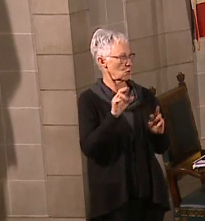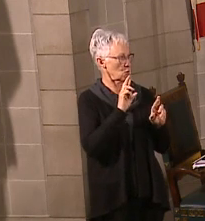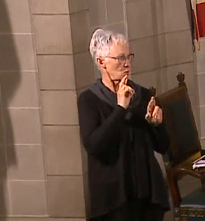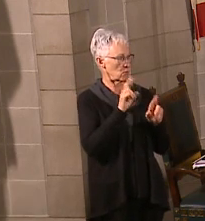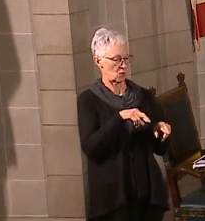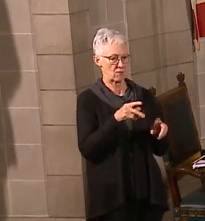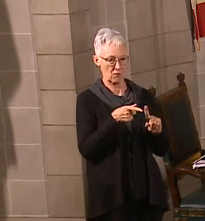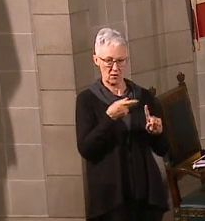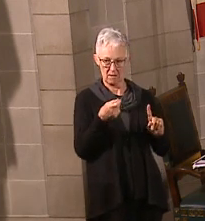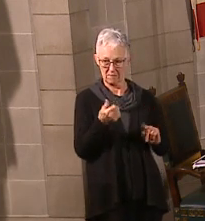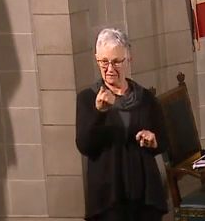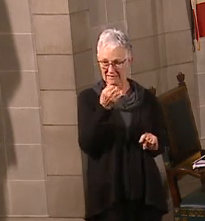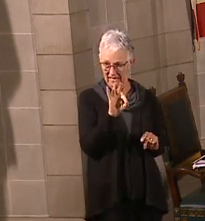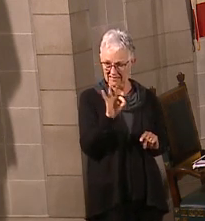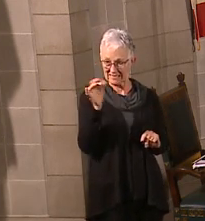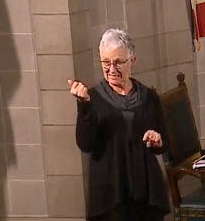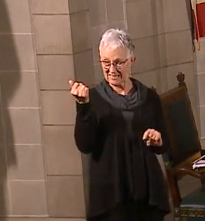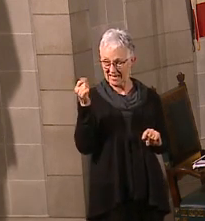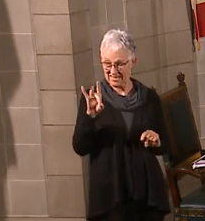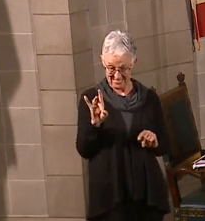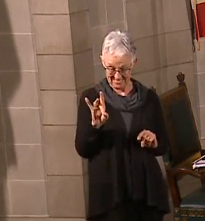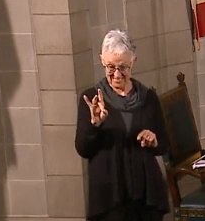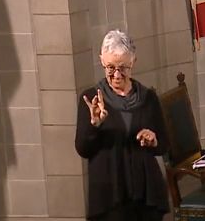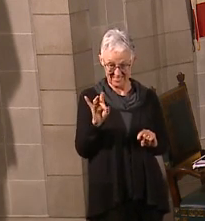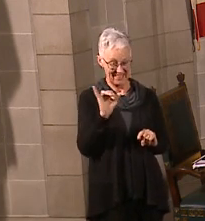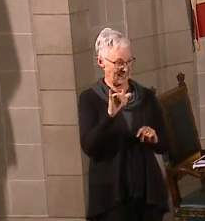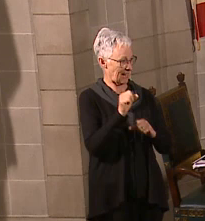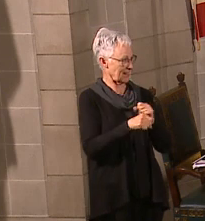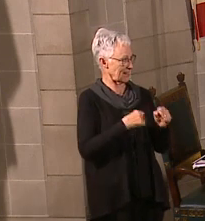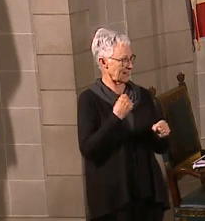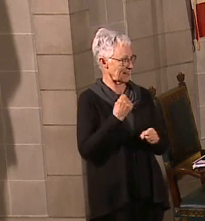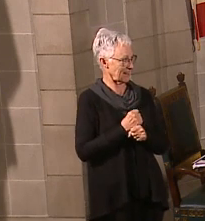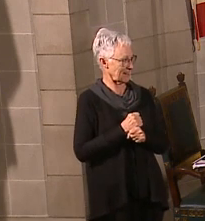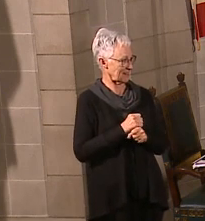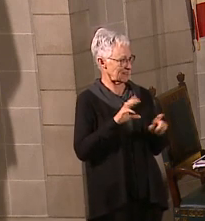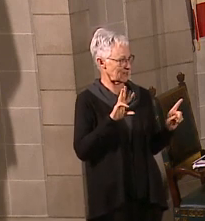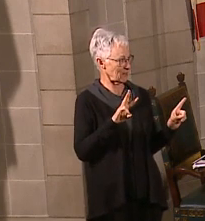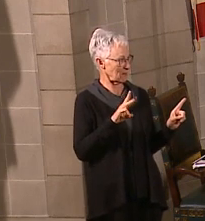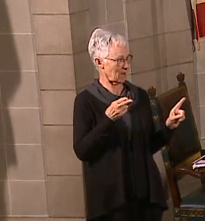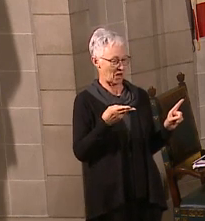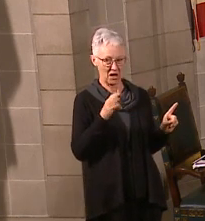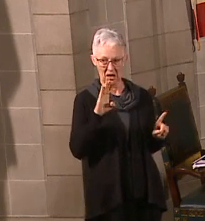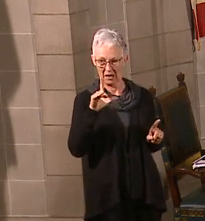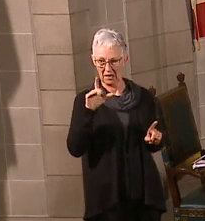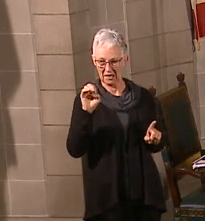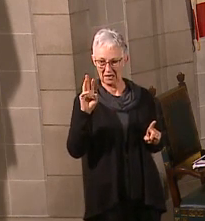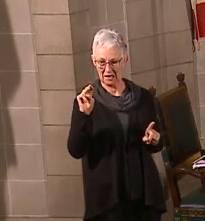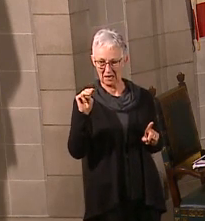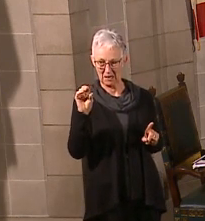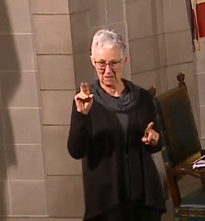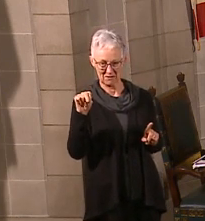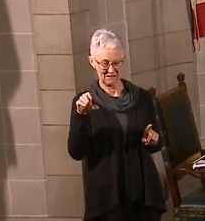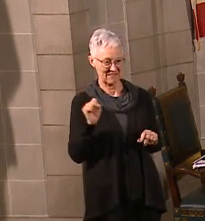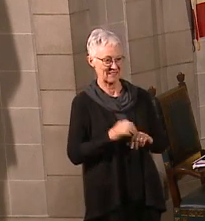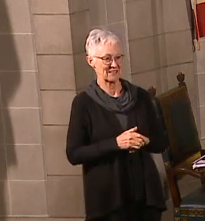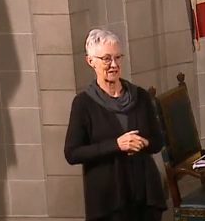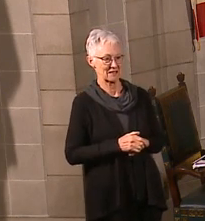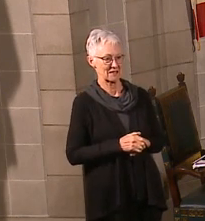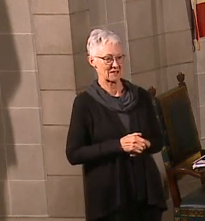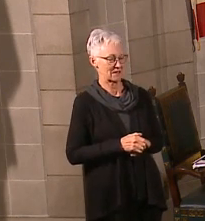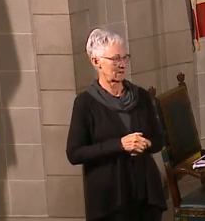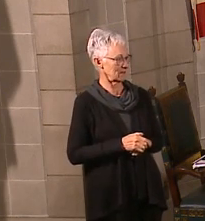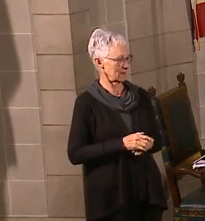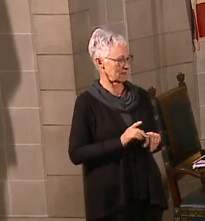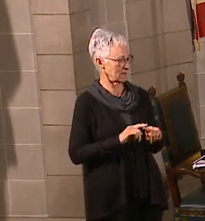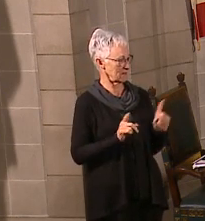for public education in Nebraska, and it's W.H. Clemens because I know he wants that credit right now. But the reality is